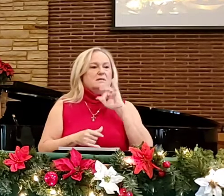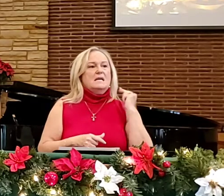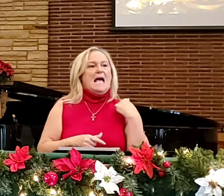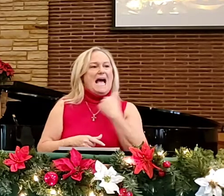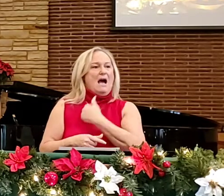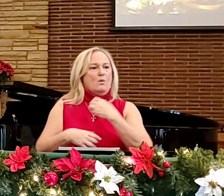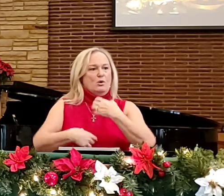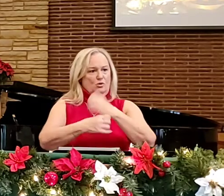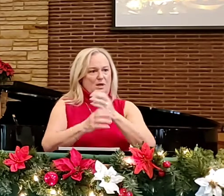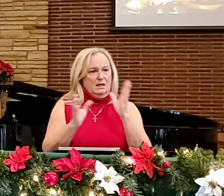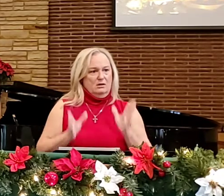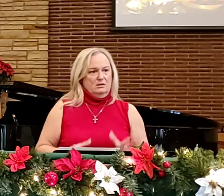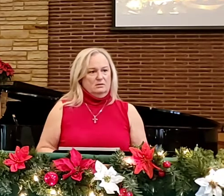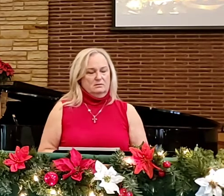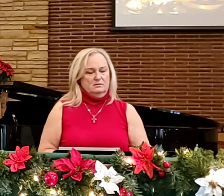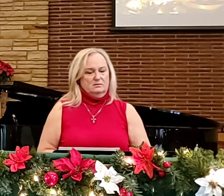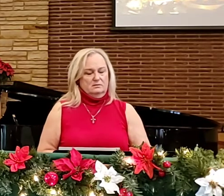creator.